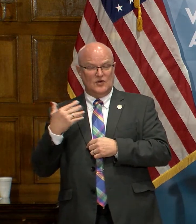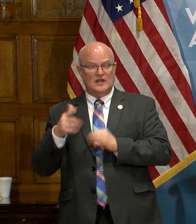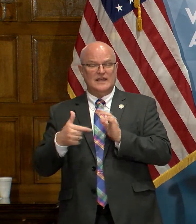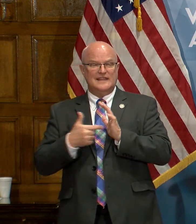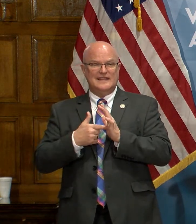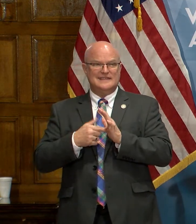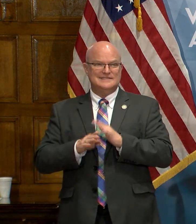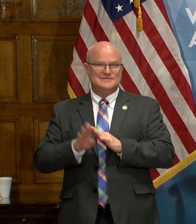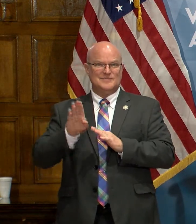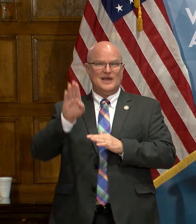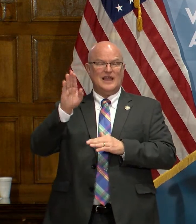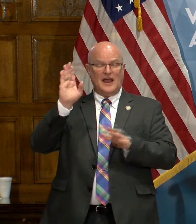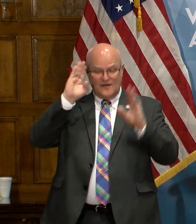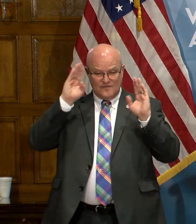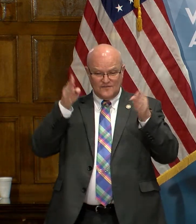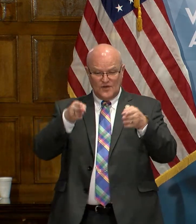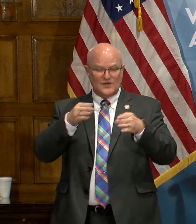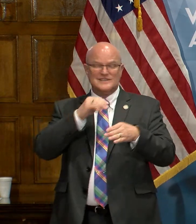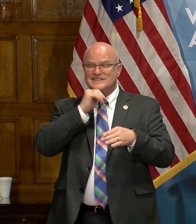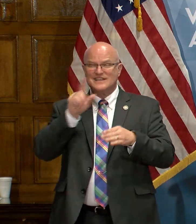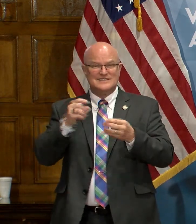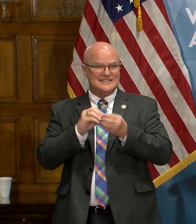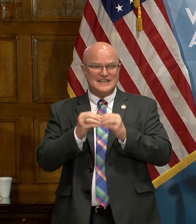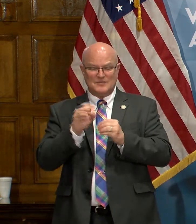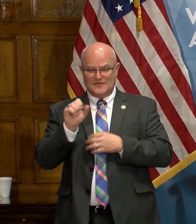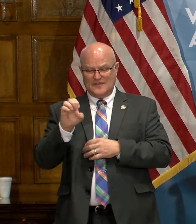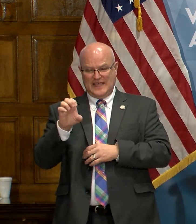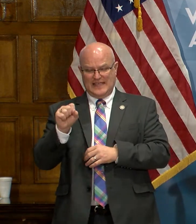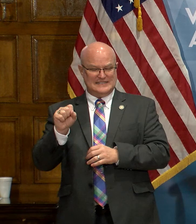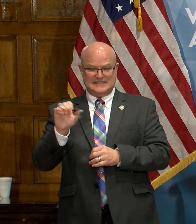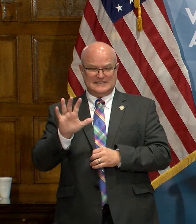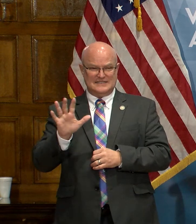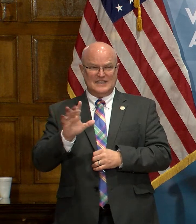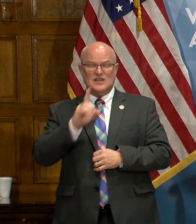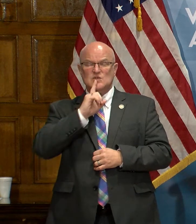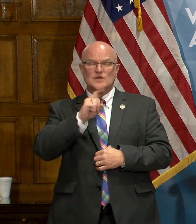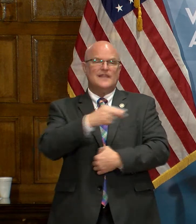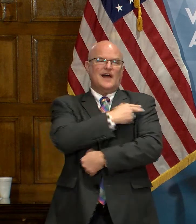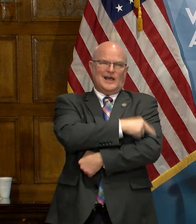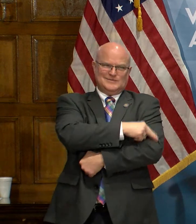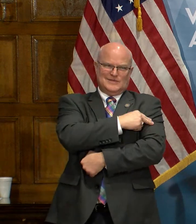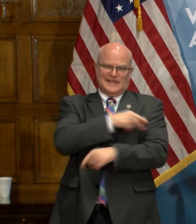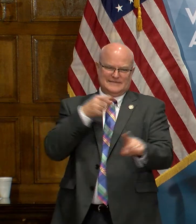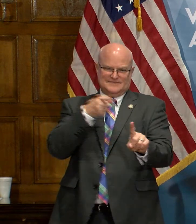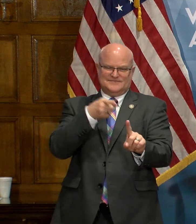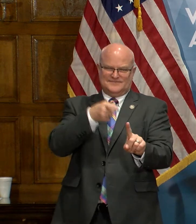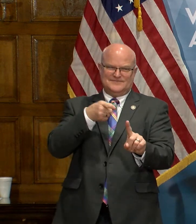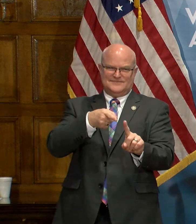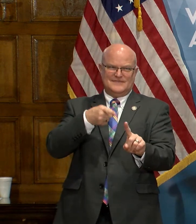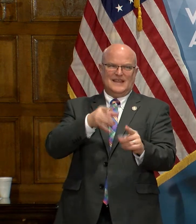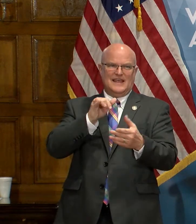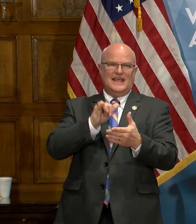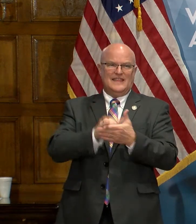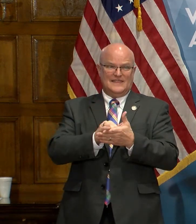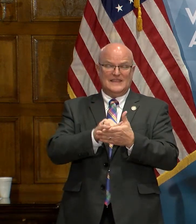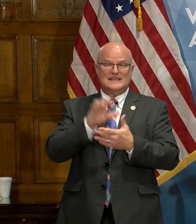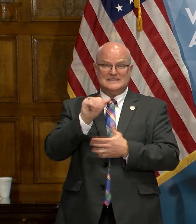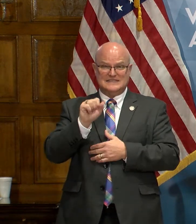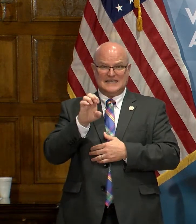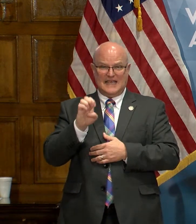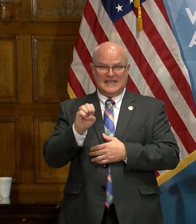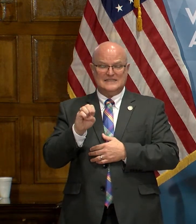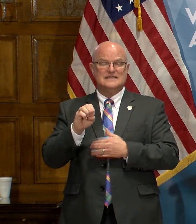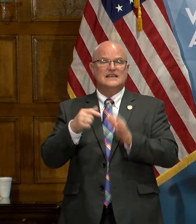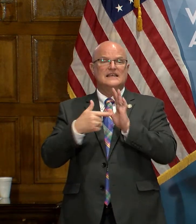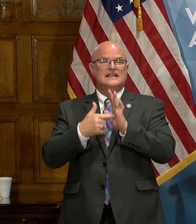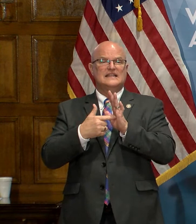particular spike. Our focus is not just the number of cases in the community. It's really the hospitalizations. That's probably in this case